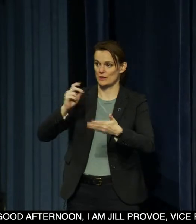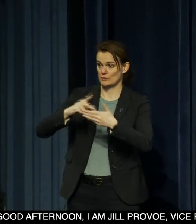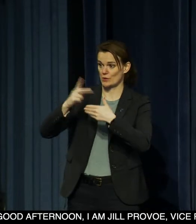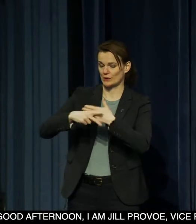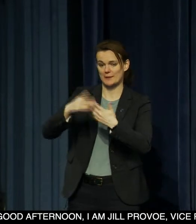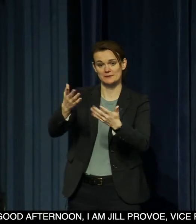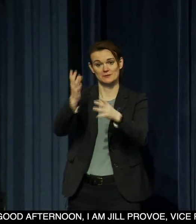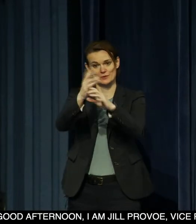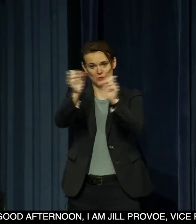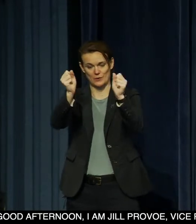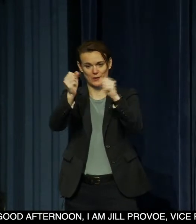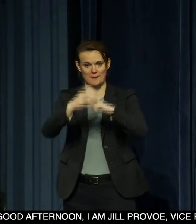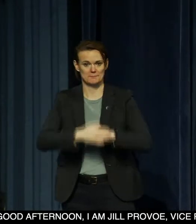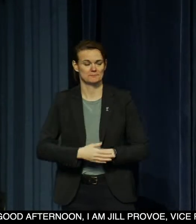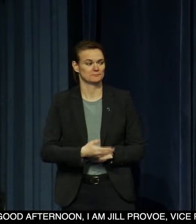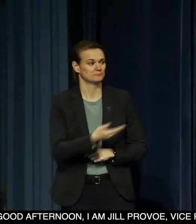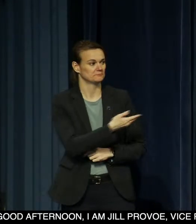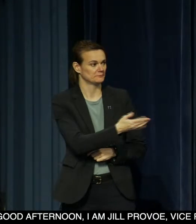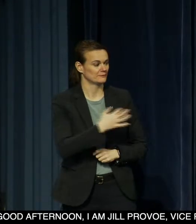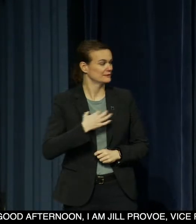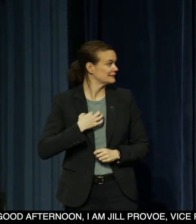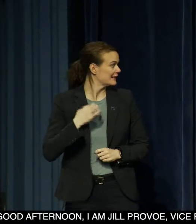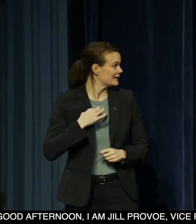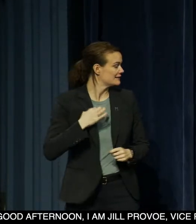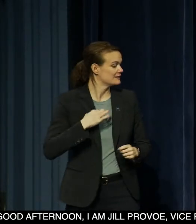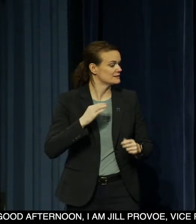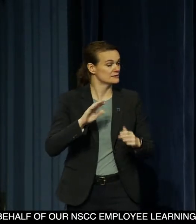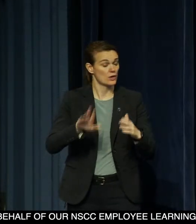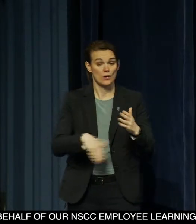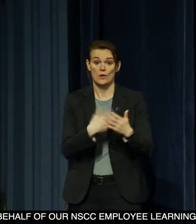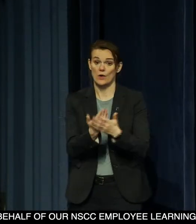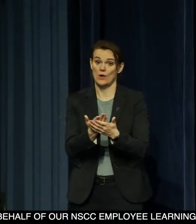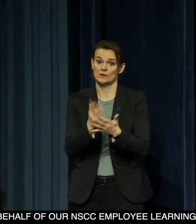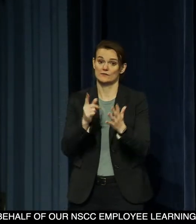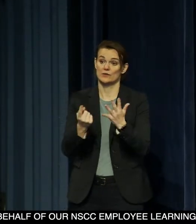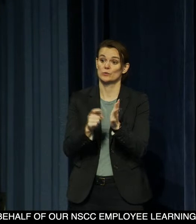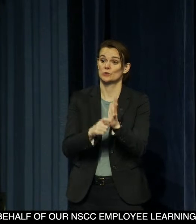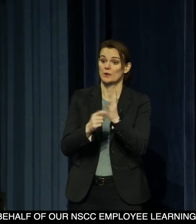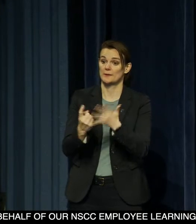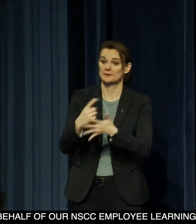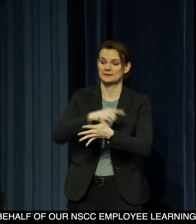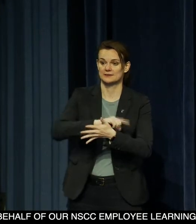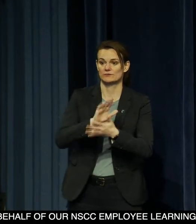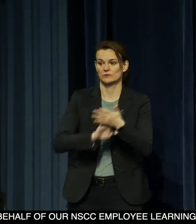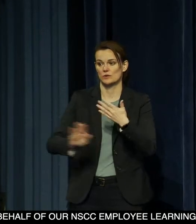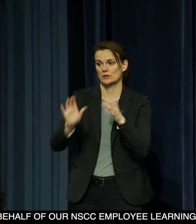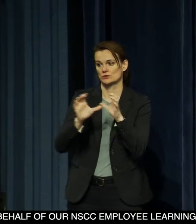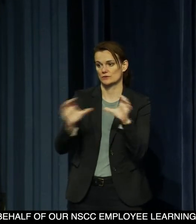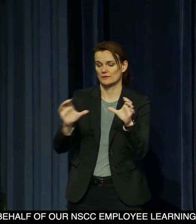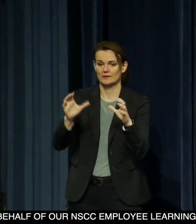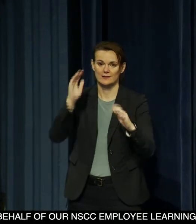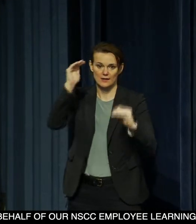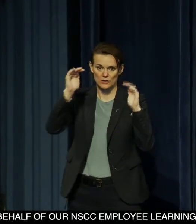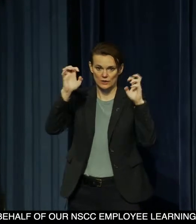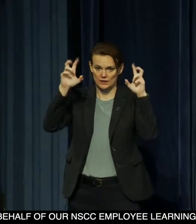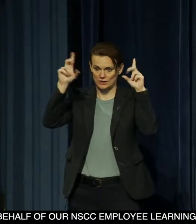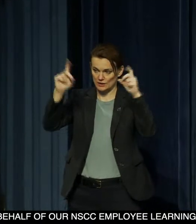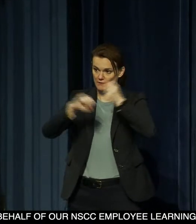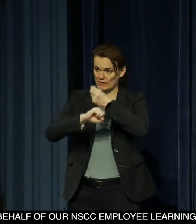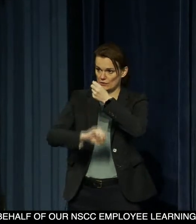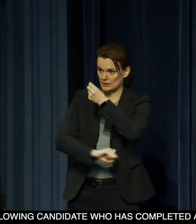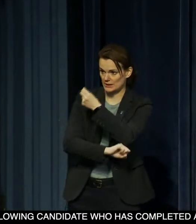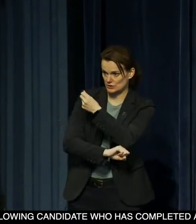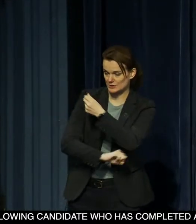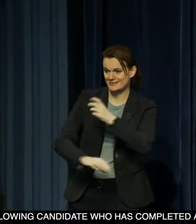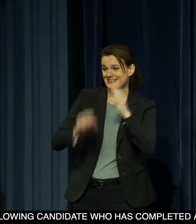Mr. President, I present to you the following candidate who has completed all of the requirements for the College Certificate in Adult Education